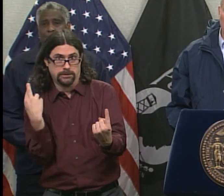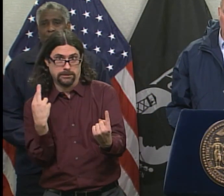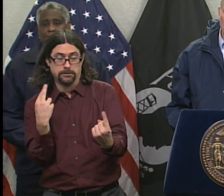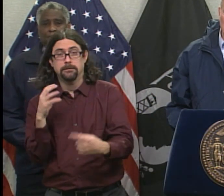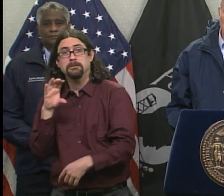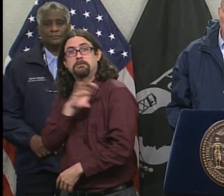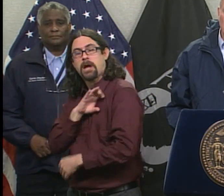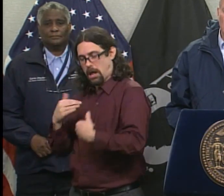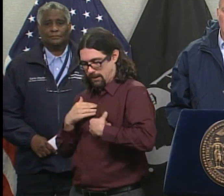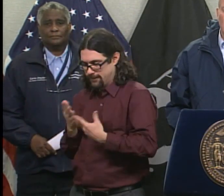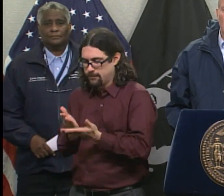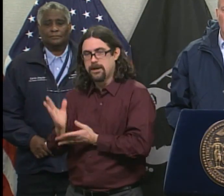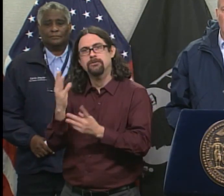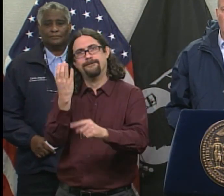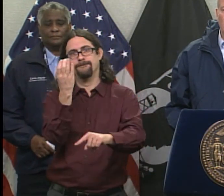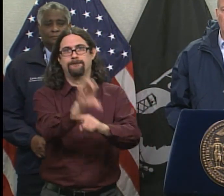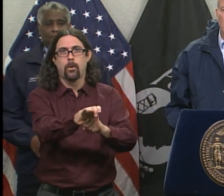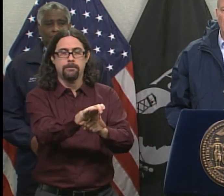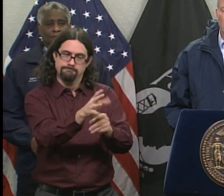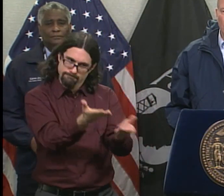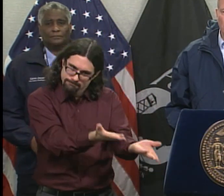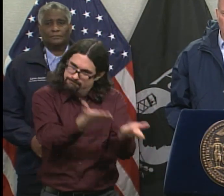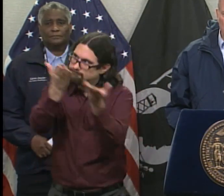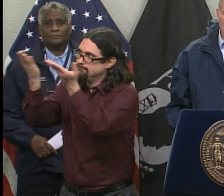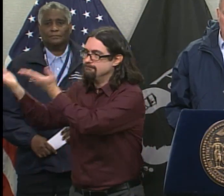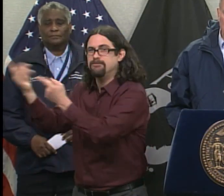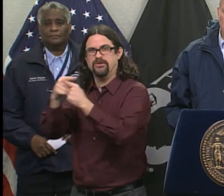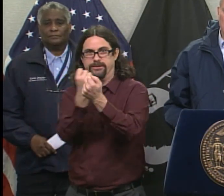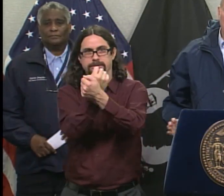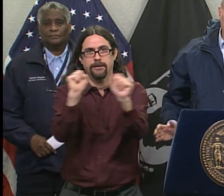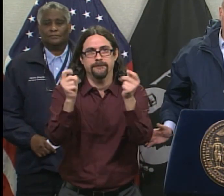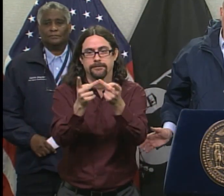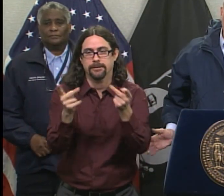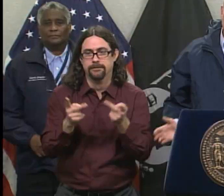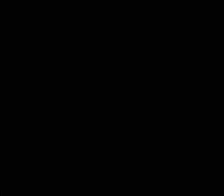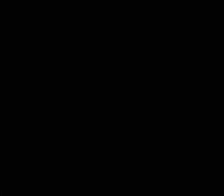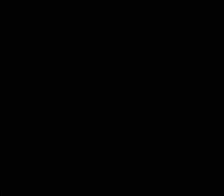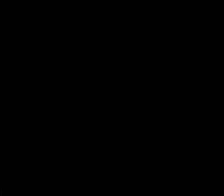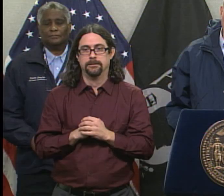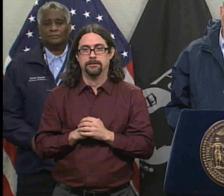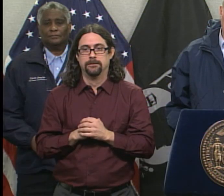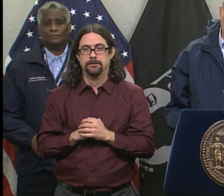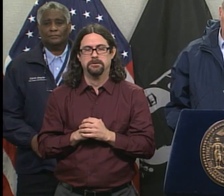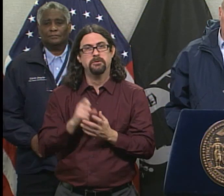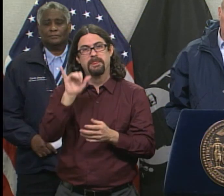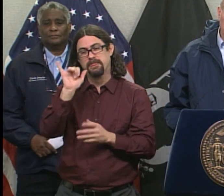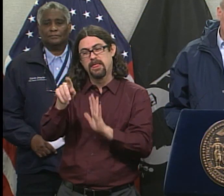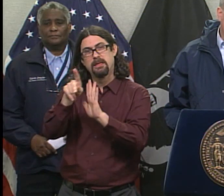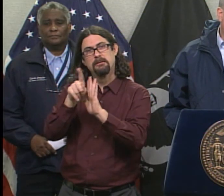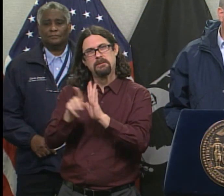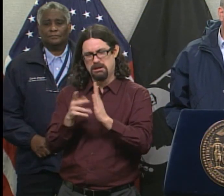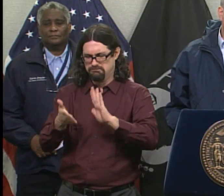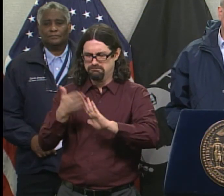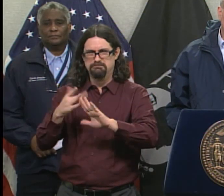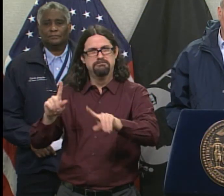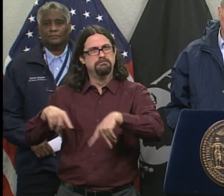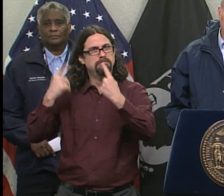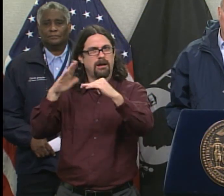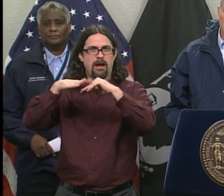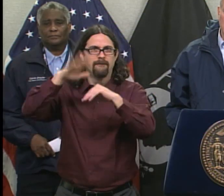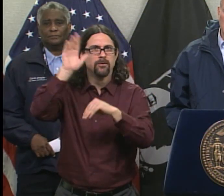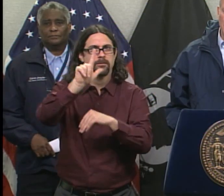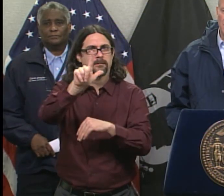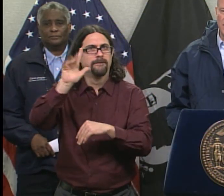for a quarter century. The Code Blue status means we have an immense outreach effort out there between NYPD and